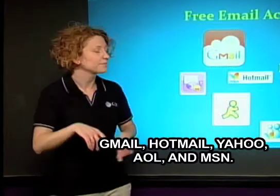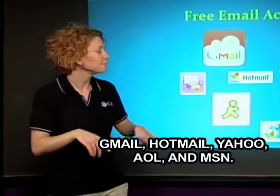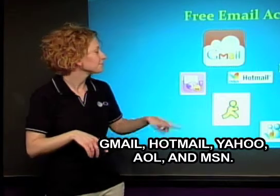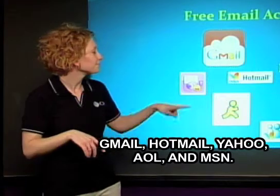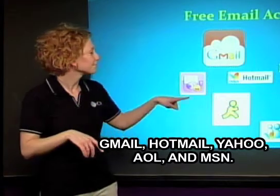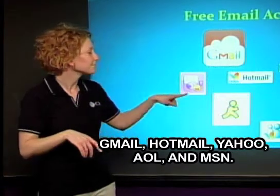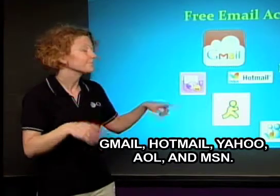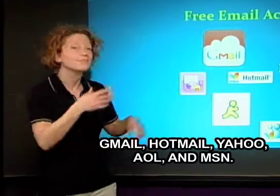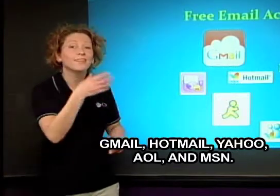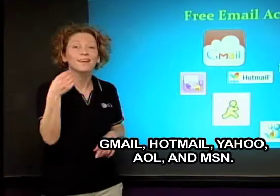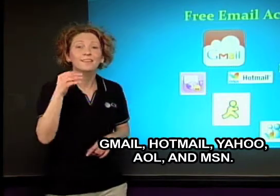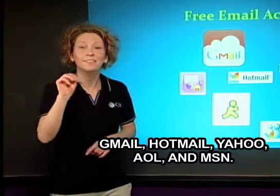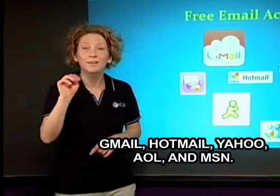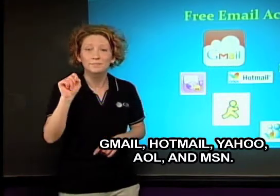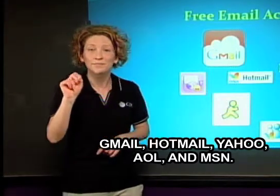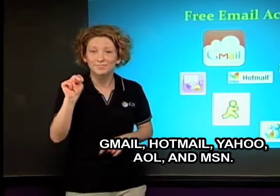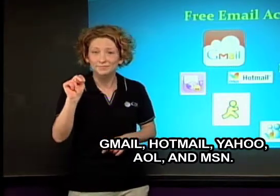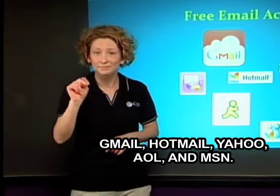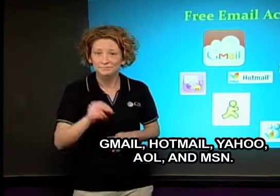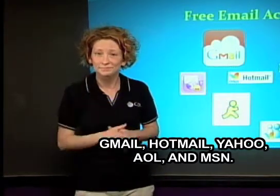AOL, and MSN.